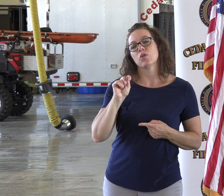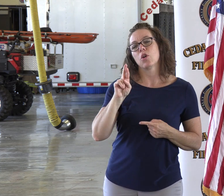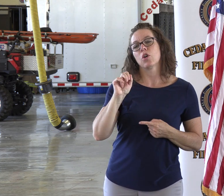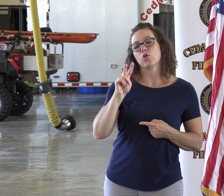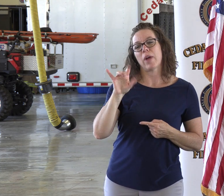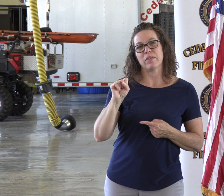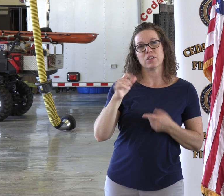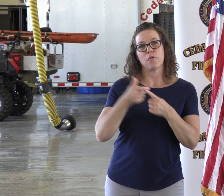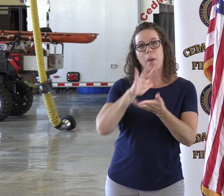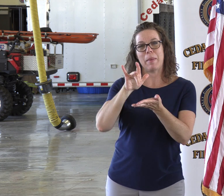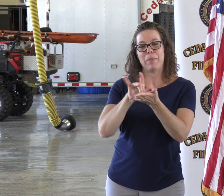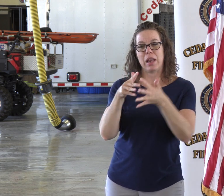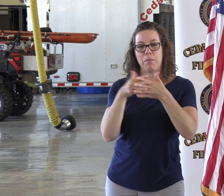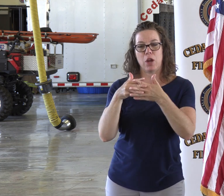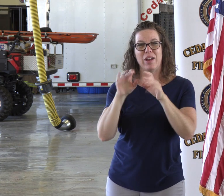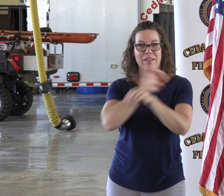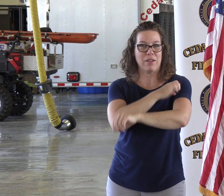Thomas from Mid-American.